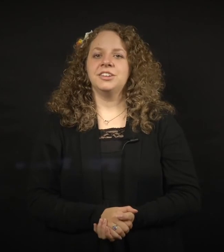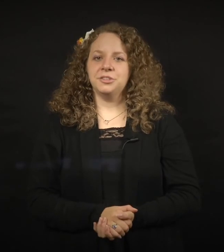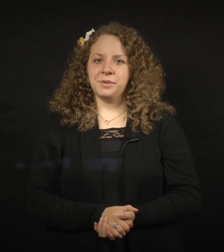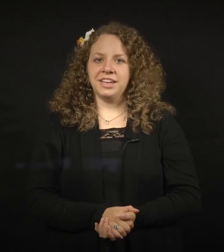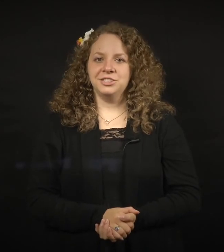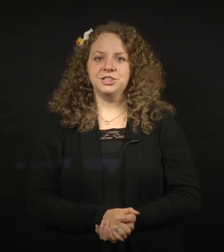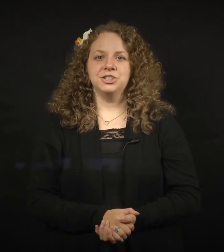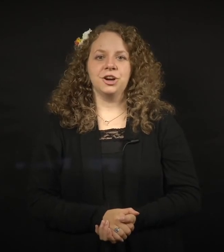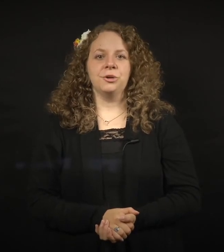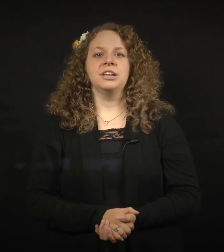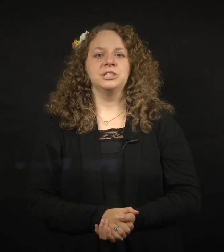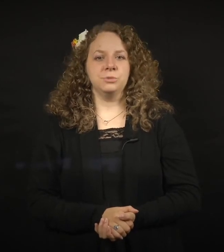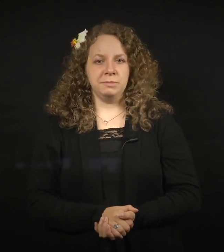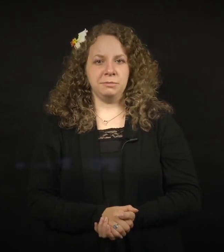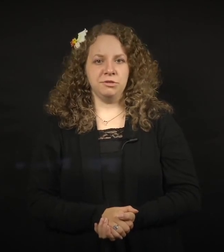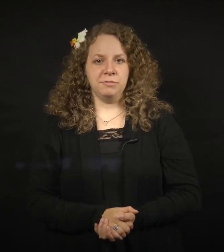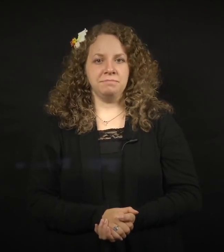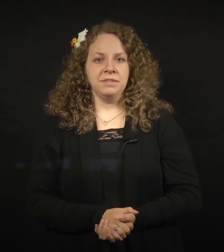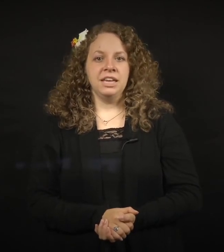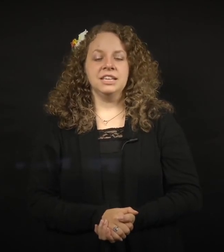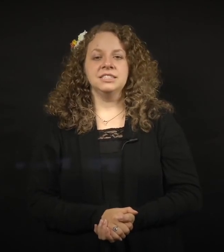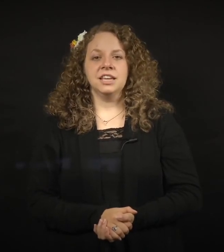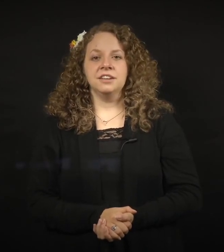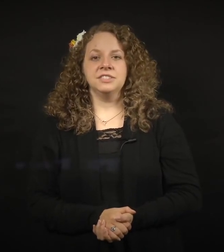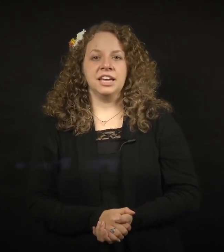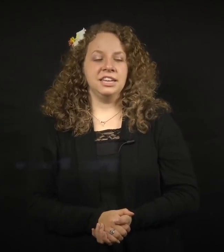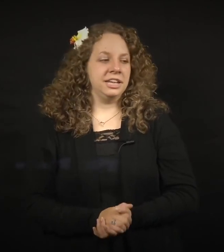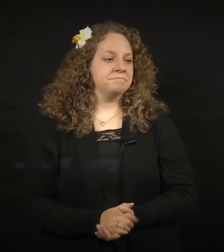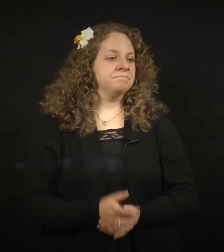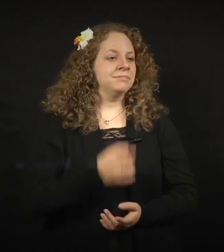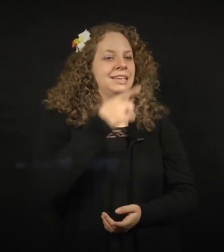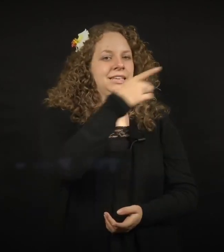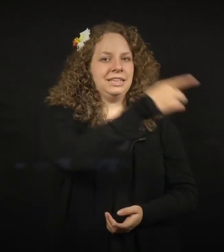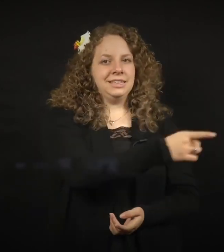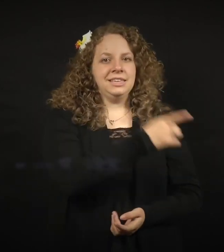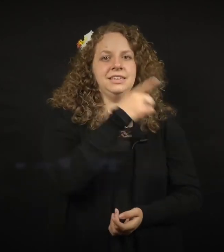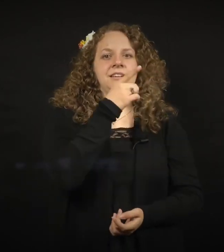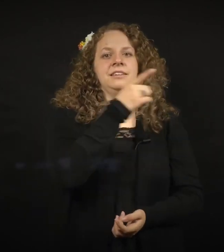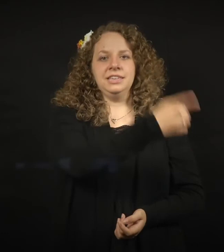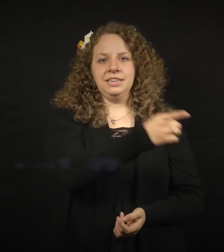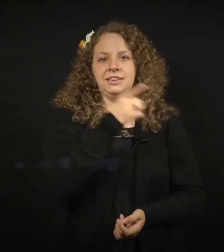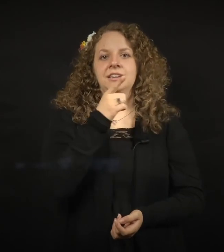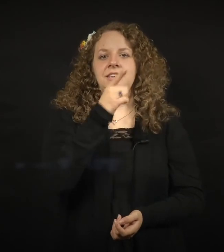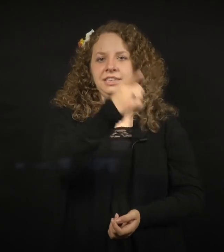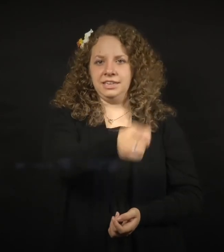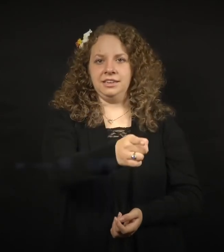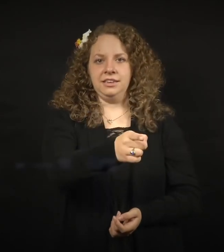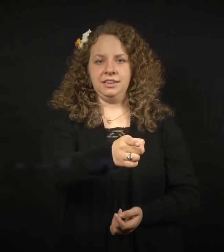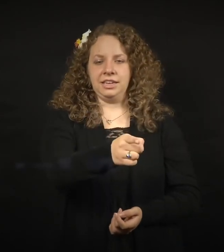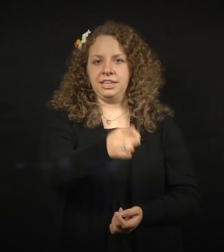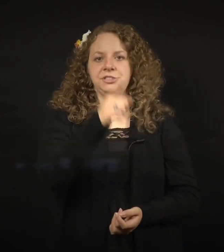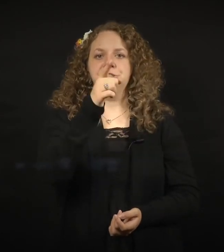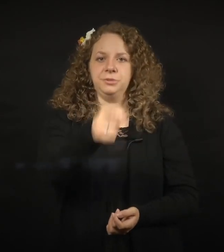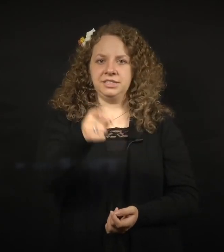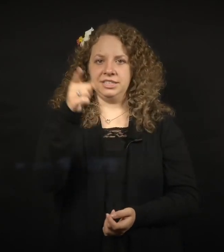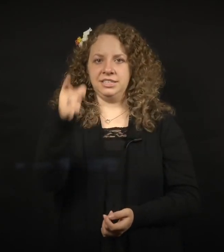Another way is to show a sweeping movement. Instead of signing he, and continuing to